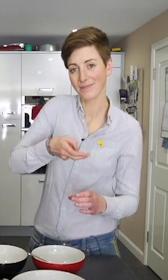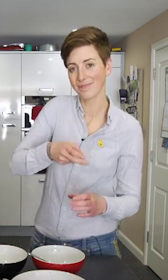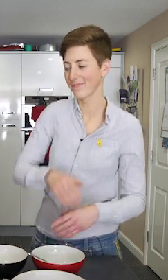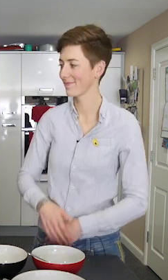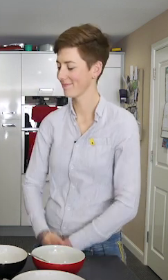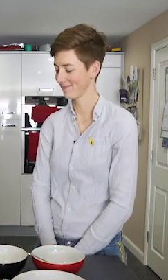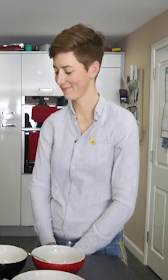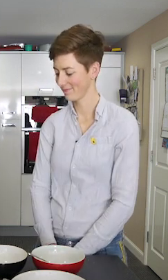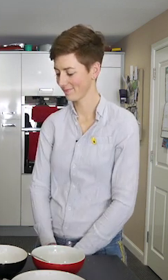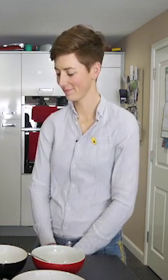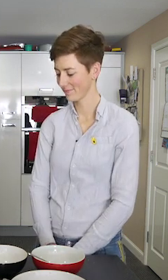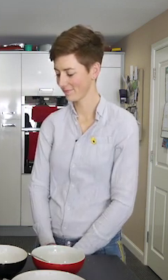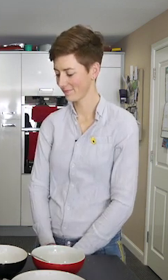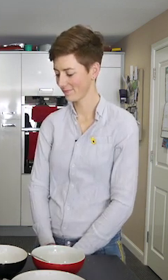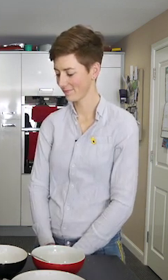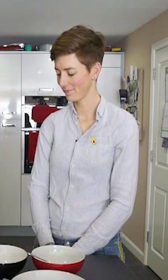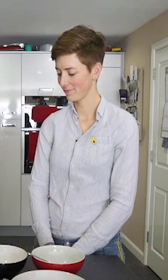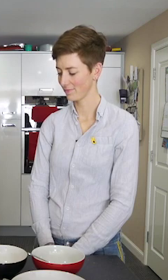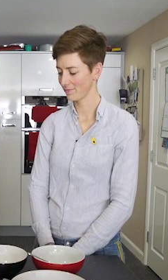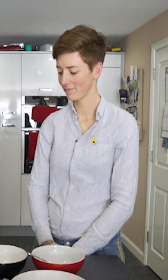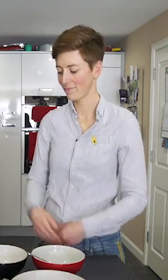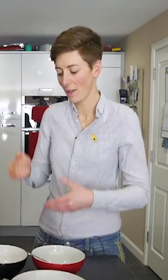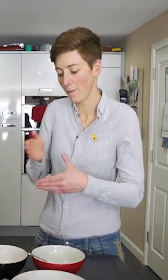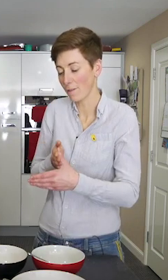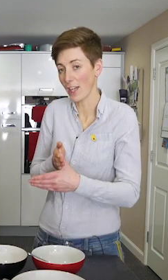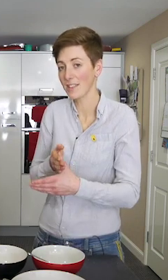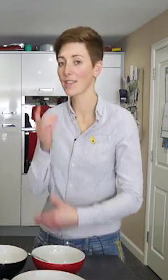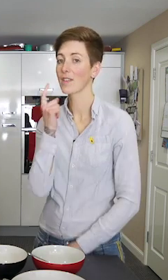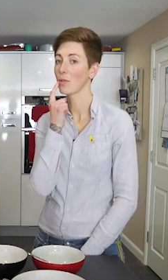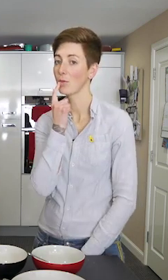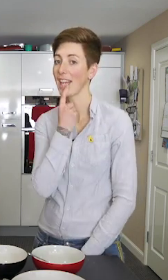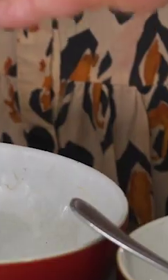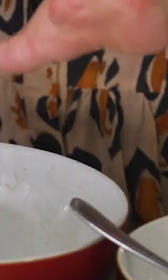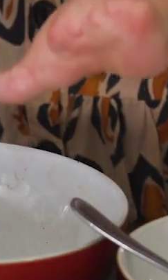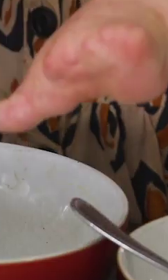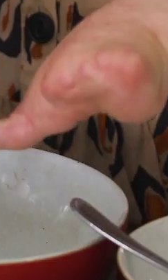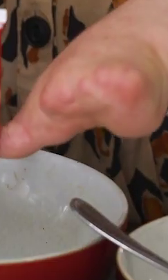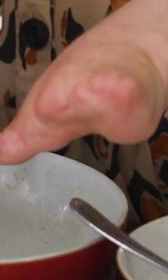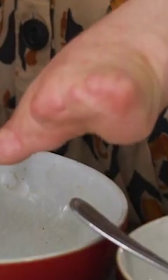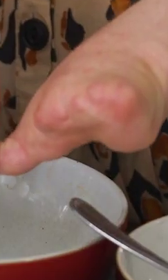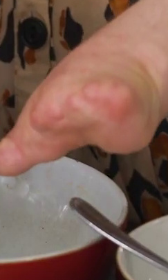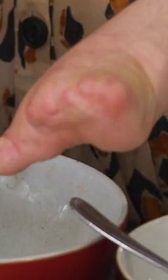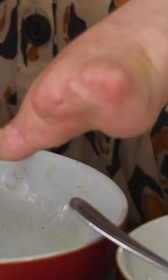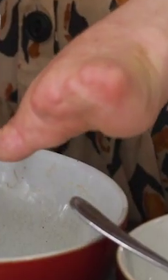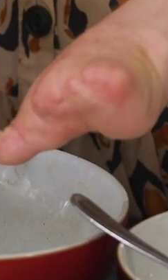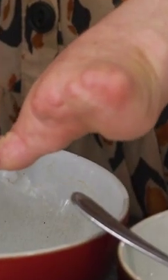yoghurt. So first is red. First, red.